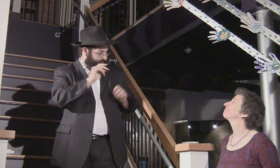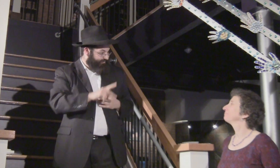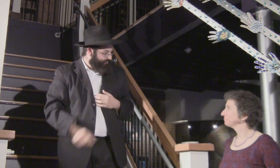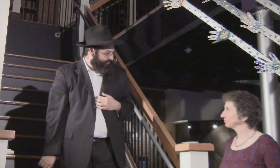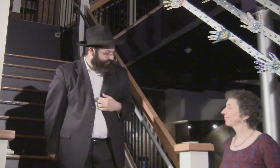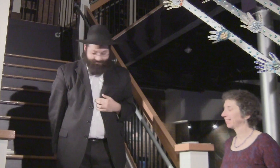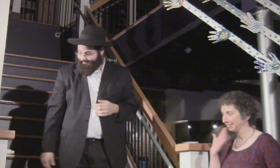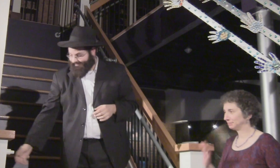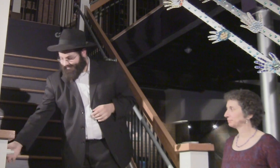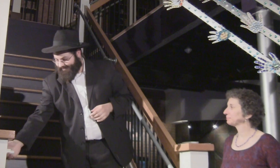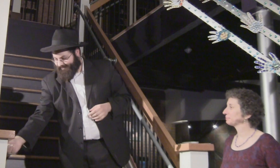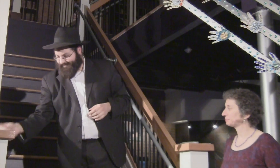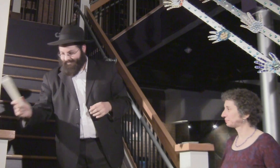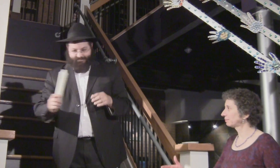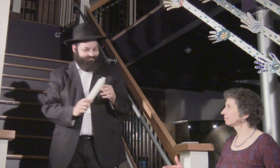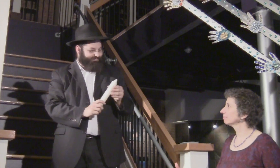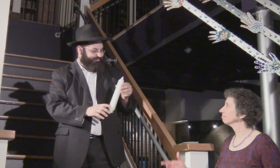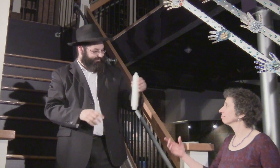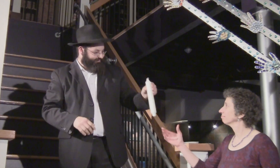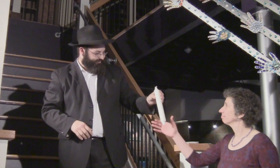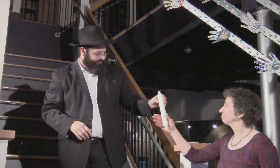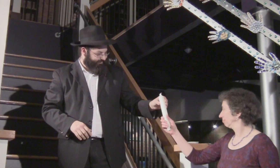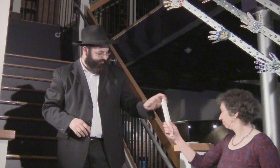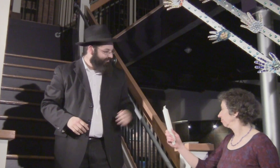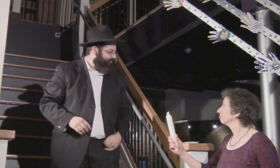that's why we are giving you this.